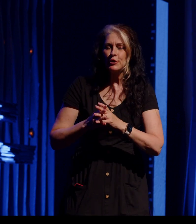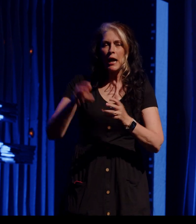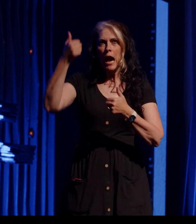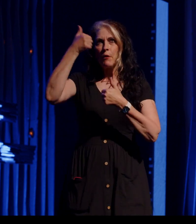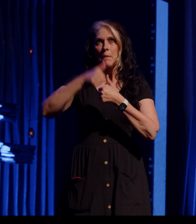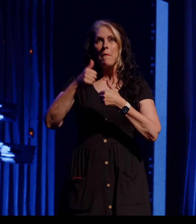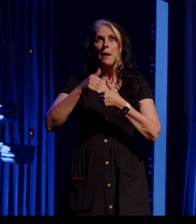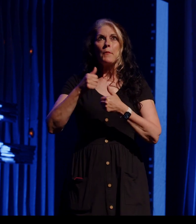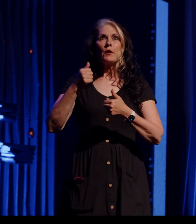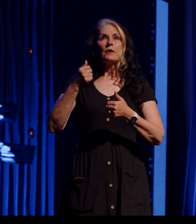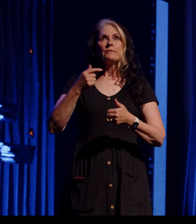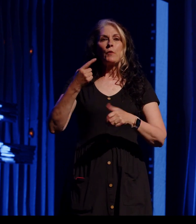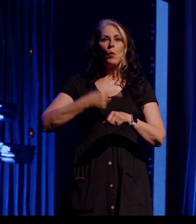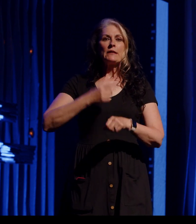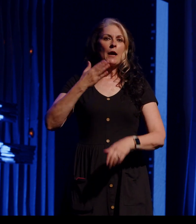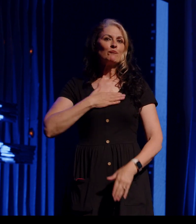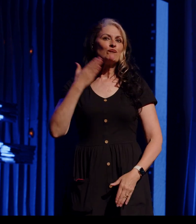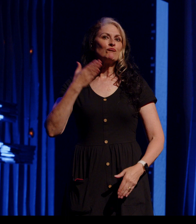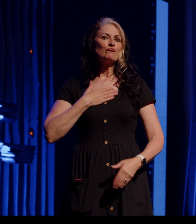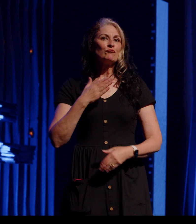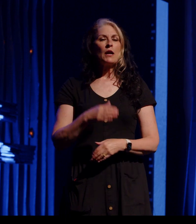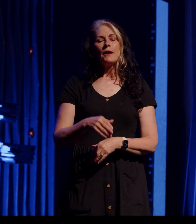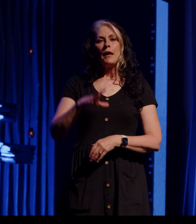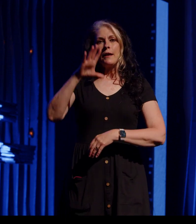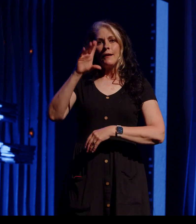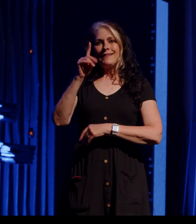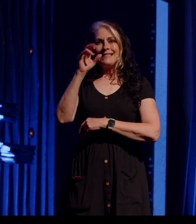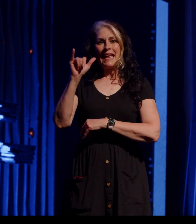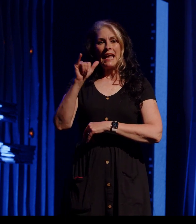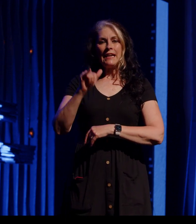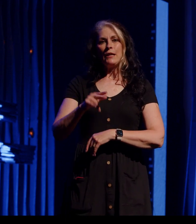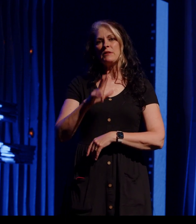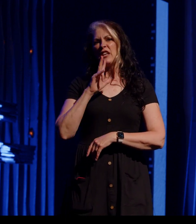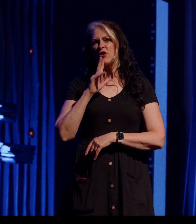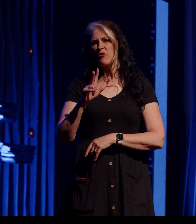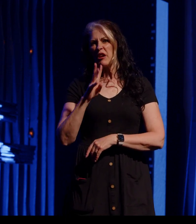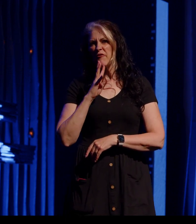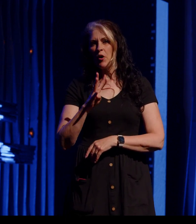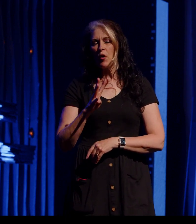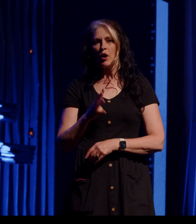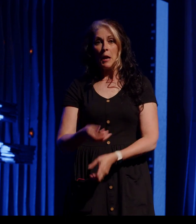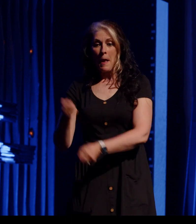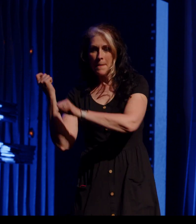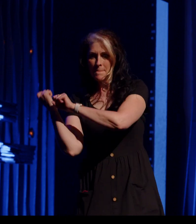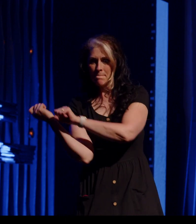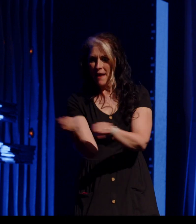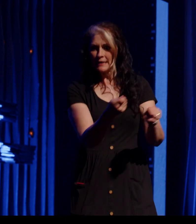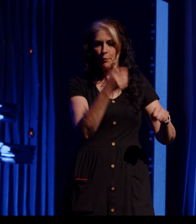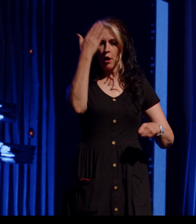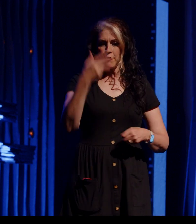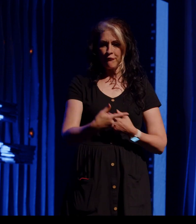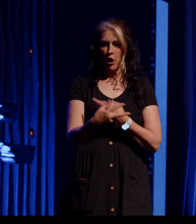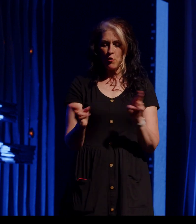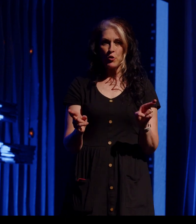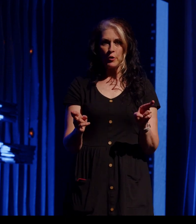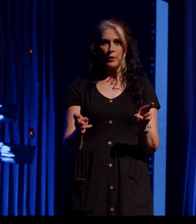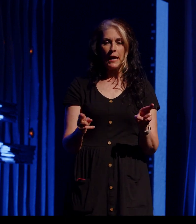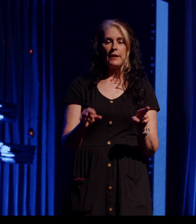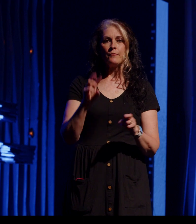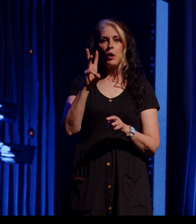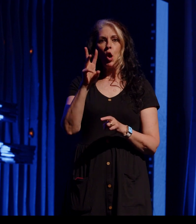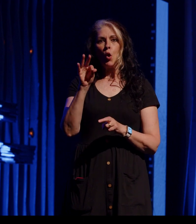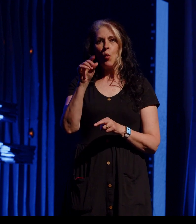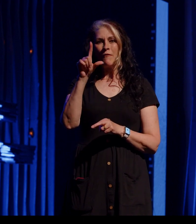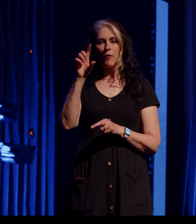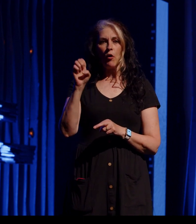my greatest joy when Danny was probably 3 or 4, and I was teaching him how to hit in the front room, how to swing a baseball bat. We had a wiffle ball bat, and I